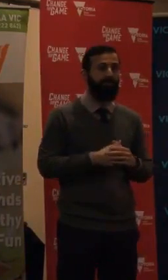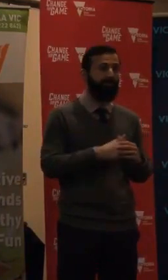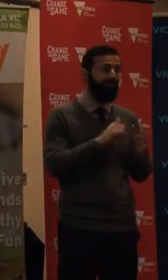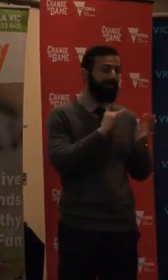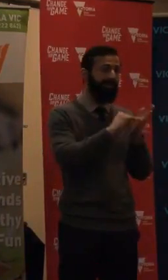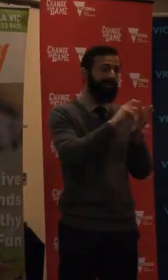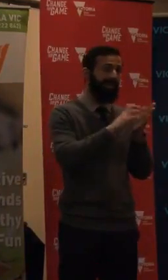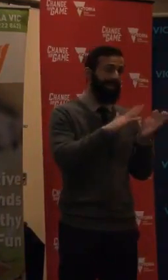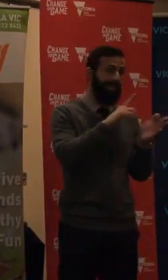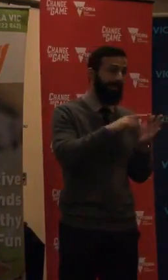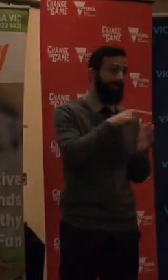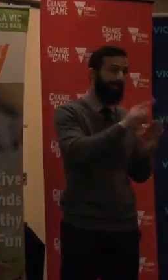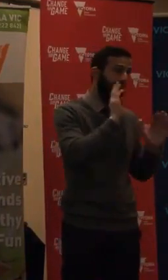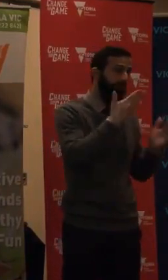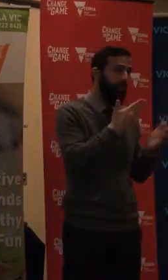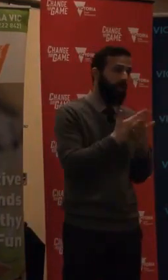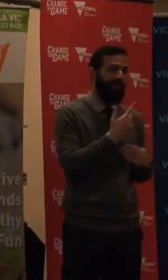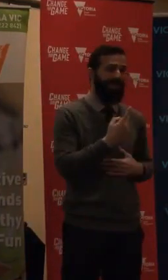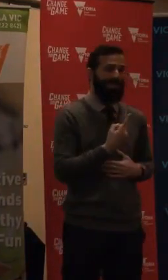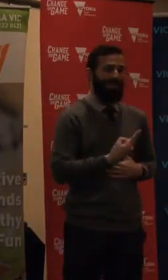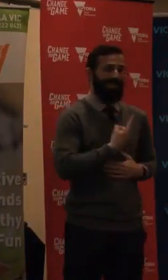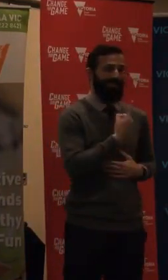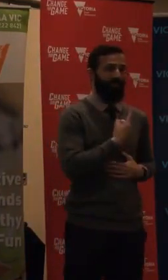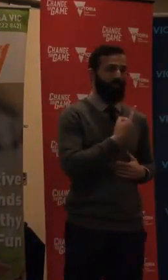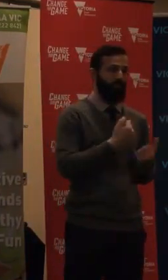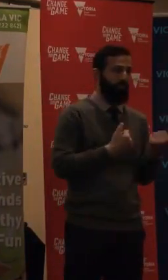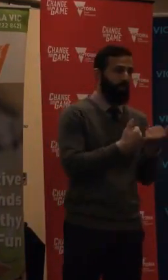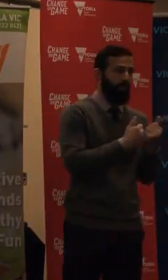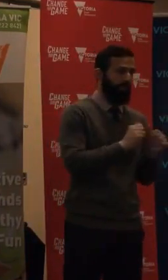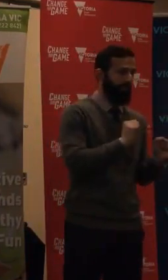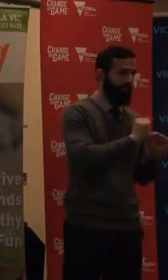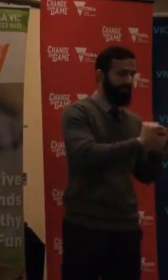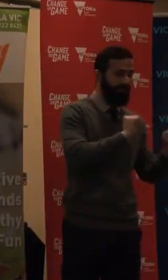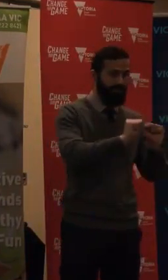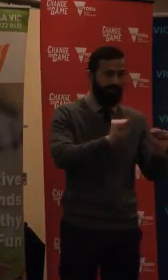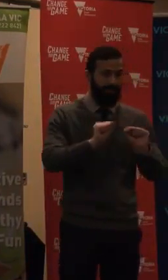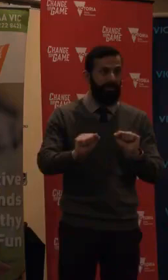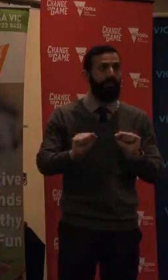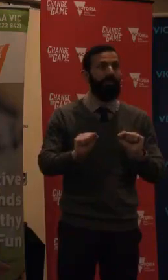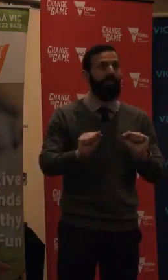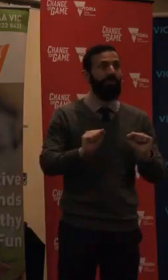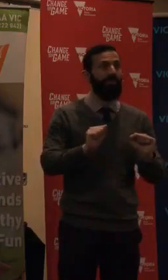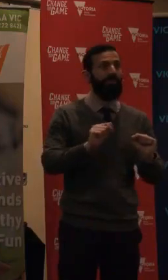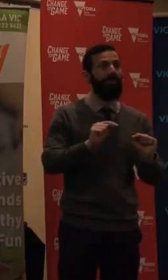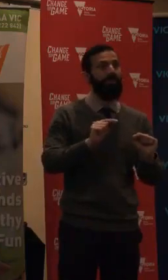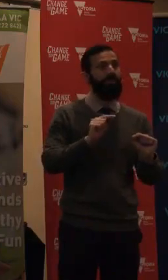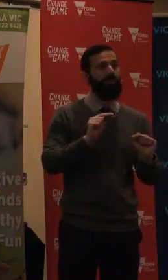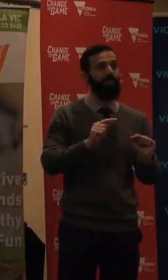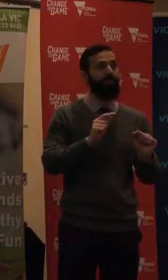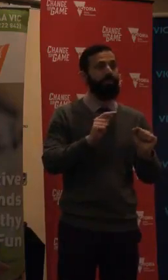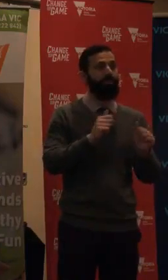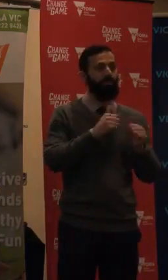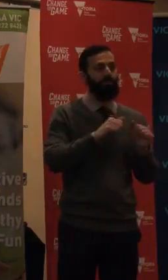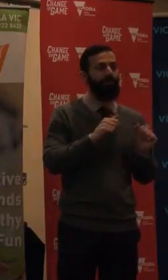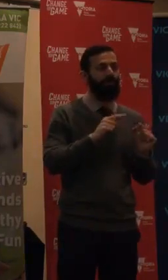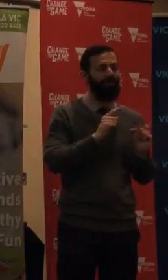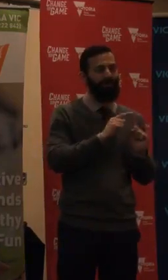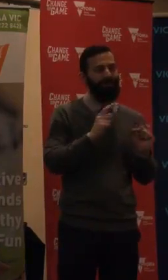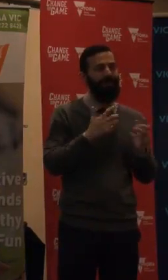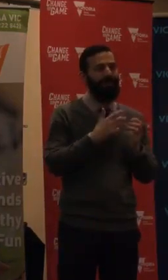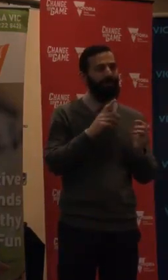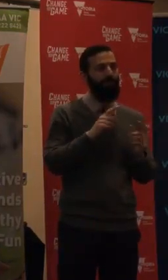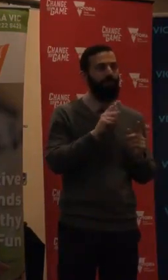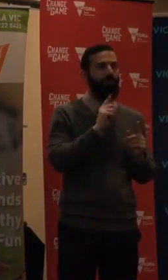scheme, as I'm sure most of you are aware, on individualised support for people with disability, and one which is about, to use the phrase I'm sure many of us have